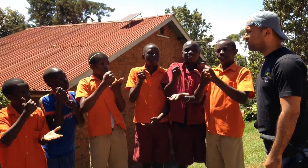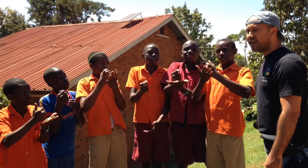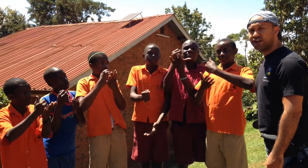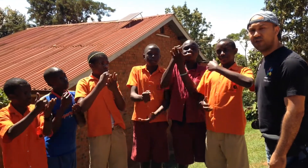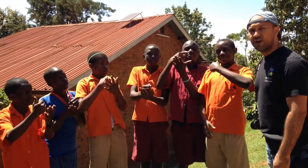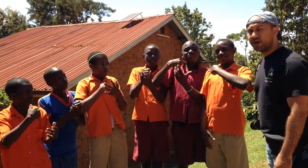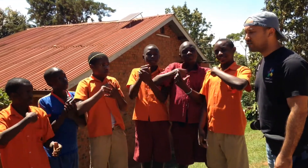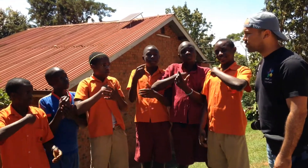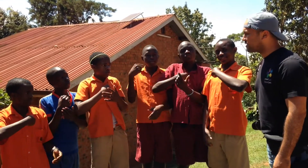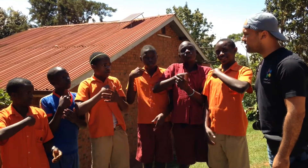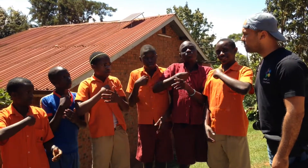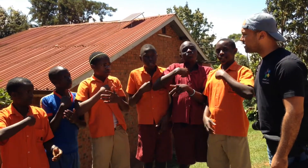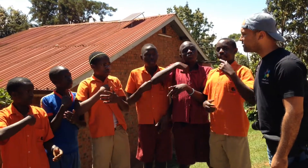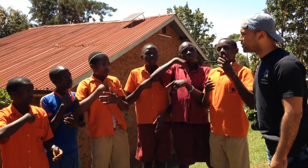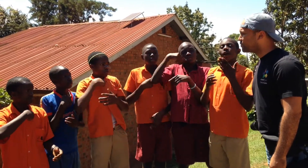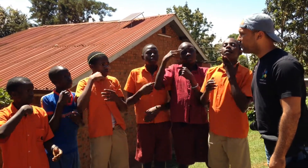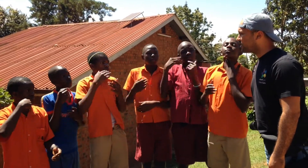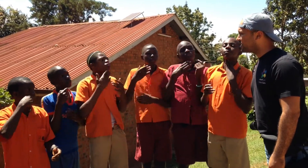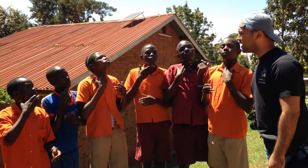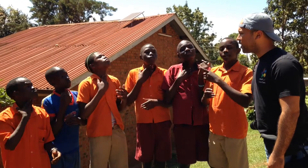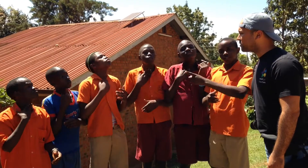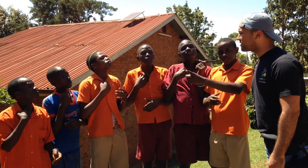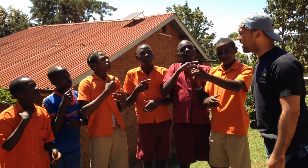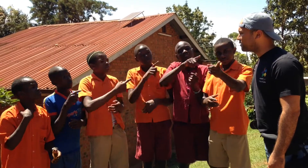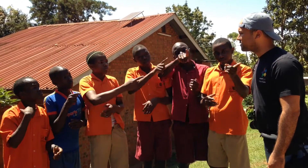Thank you very much. Please do more and help us out.